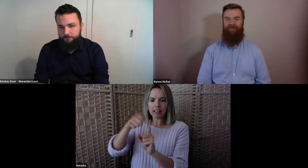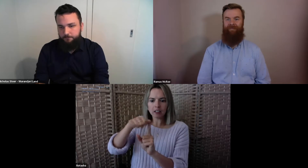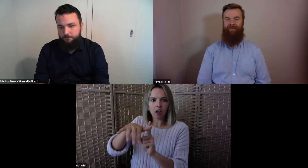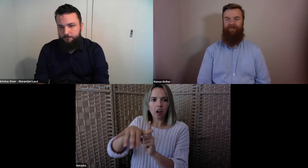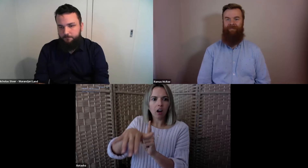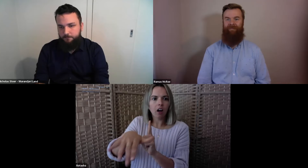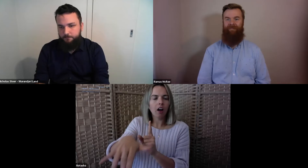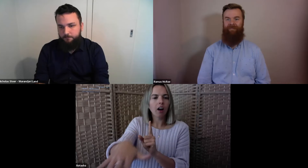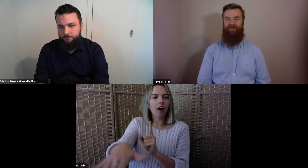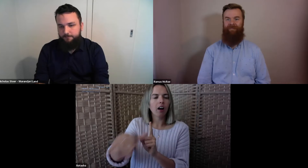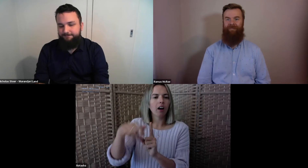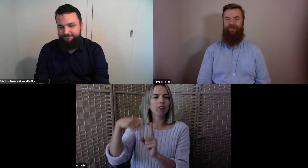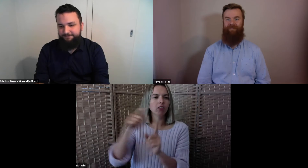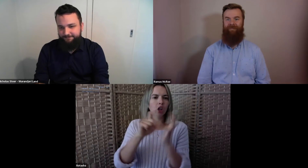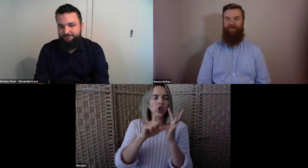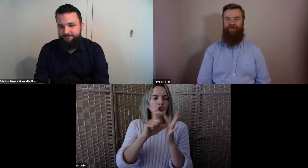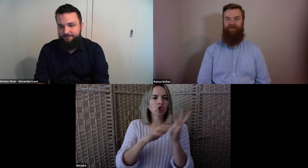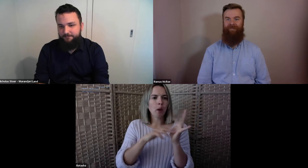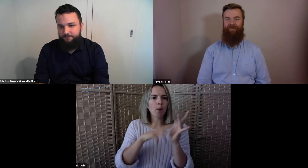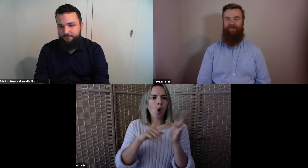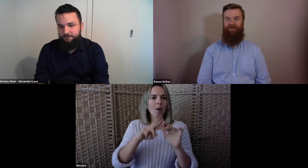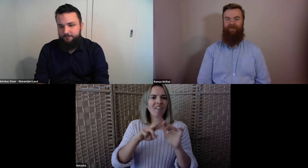people achieve what I've been able to achieve